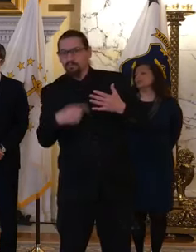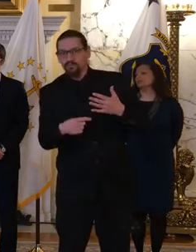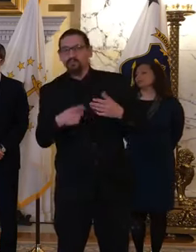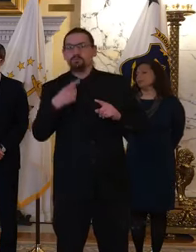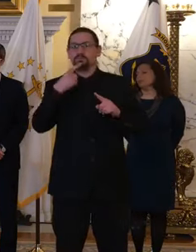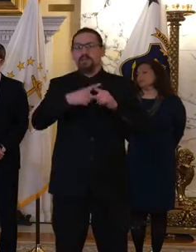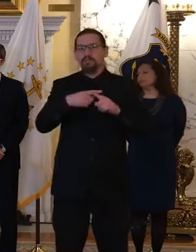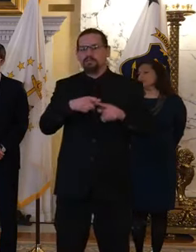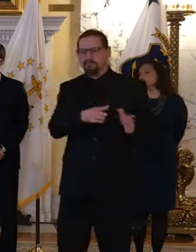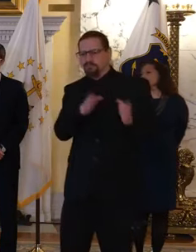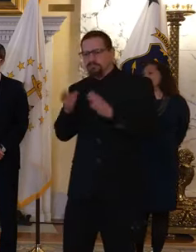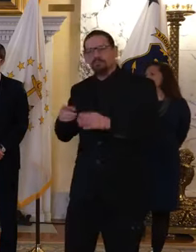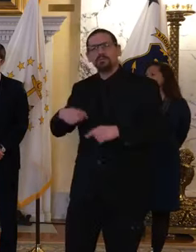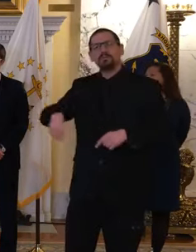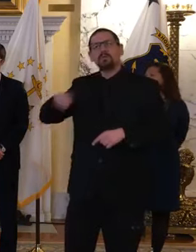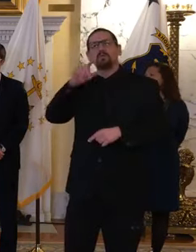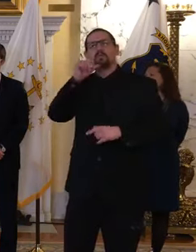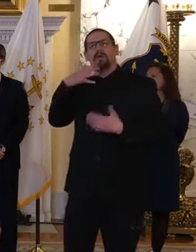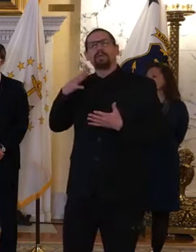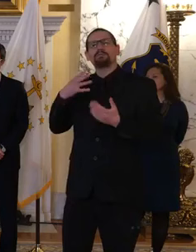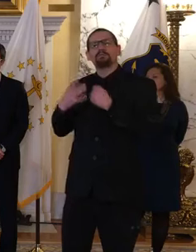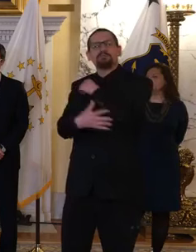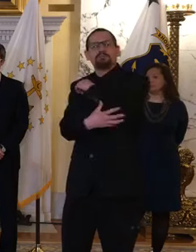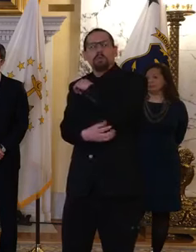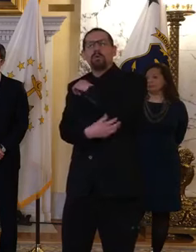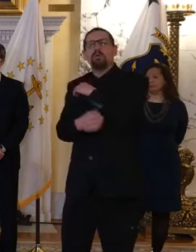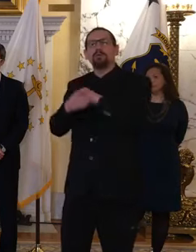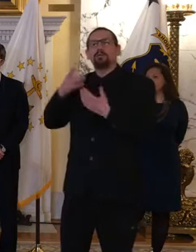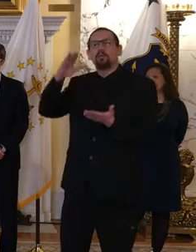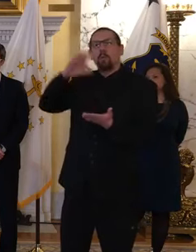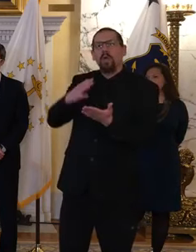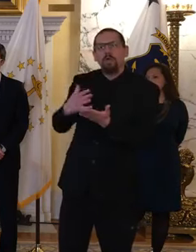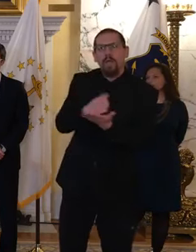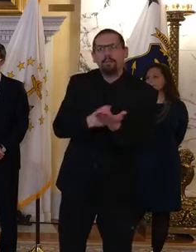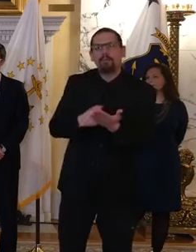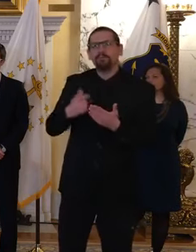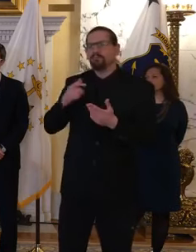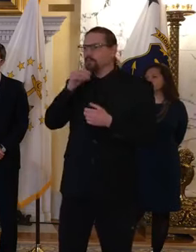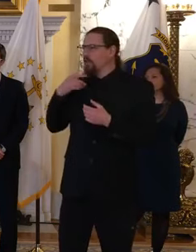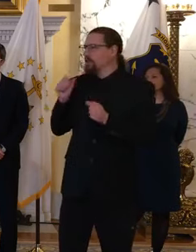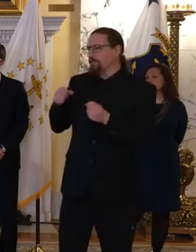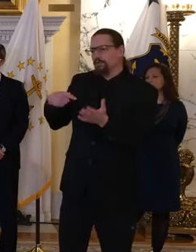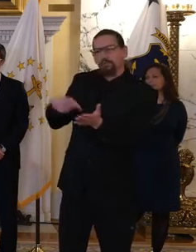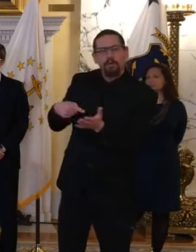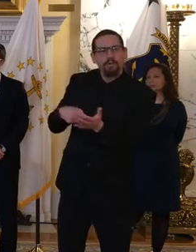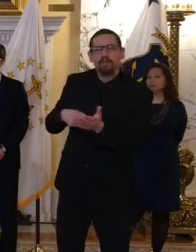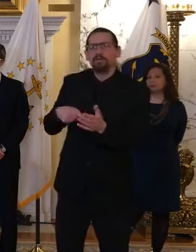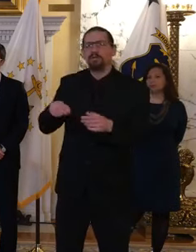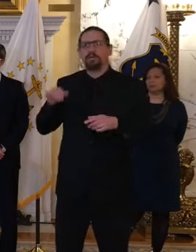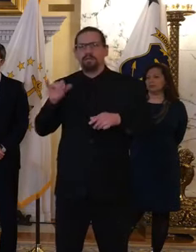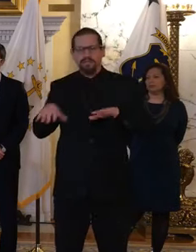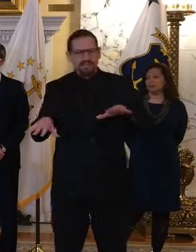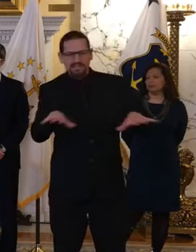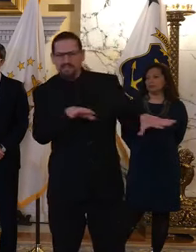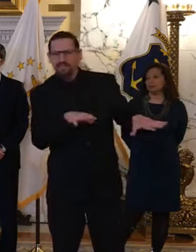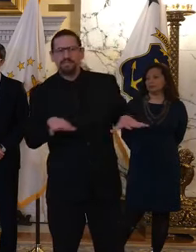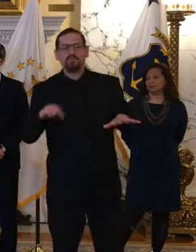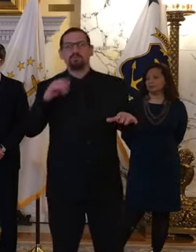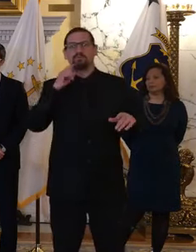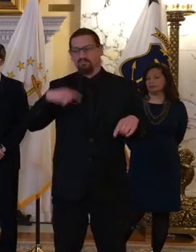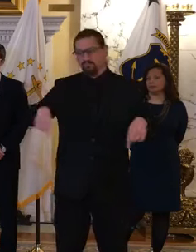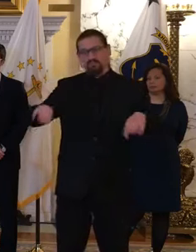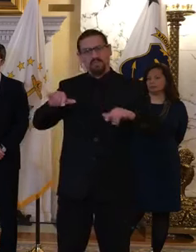this crisis is devastating. To that end, I want you to know my goal with distance